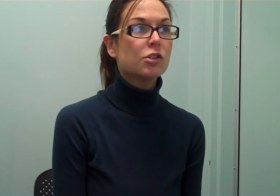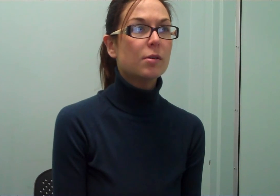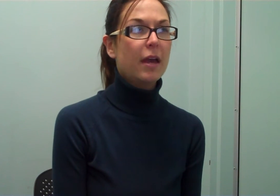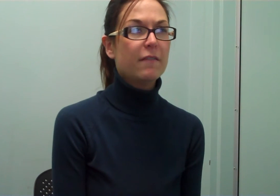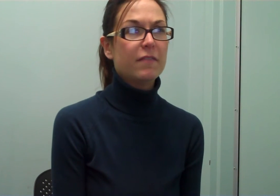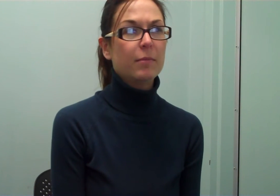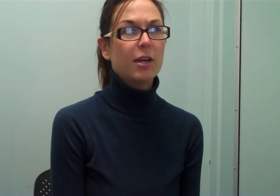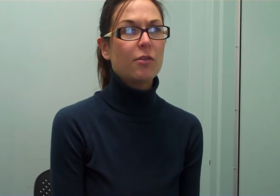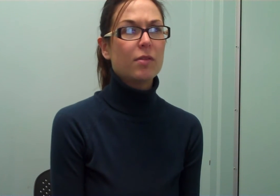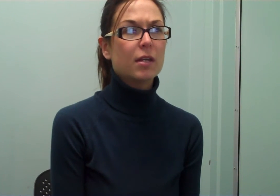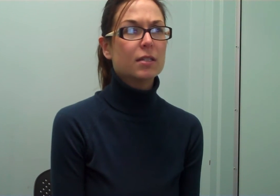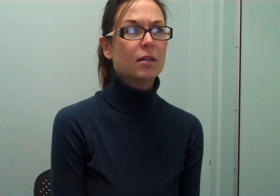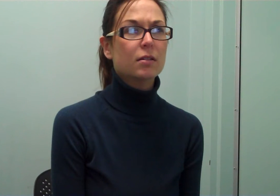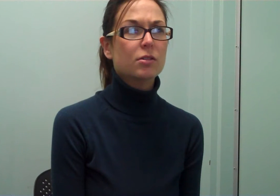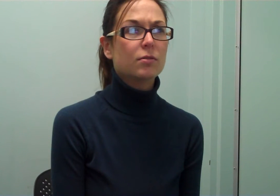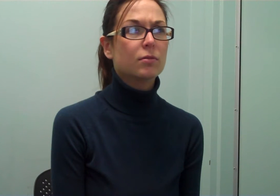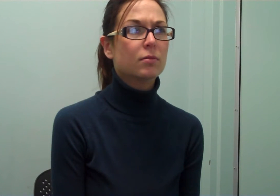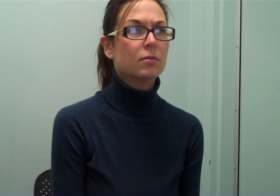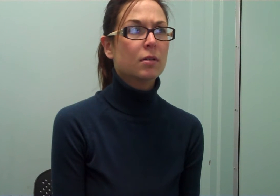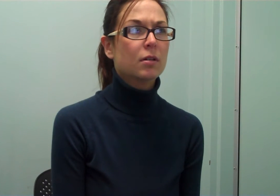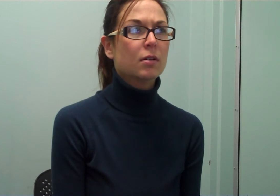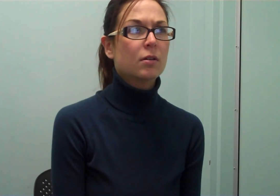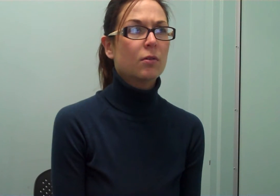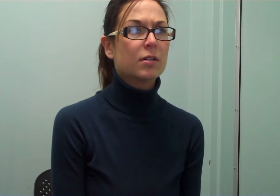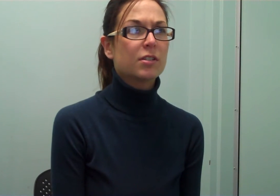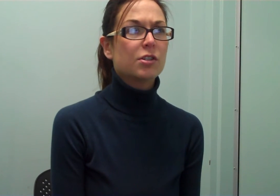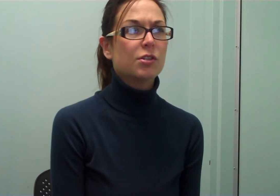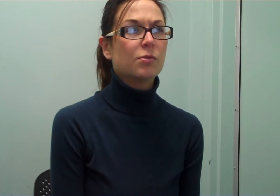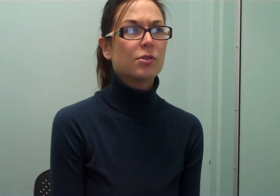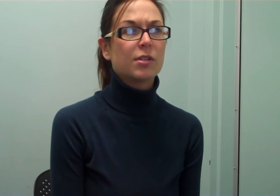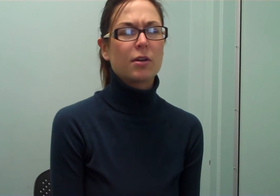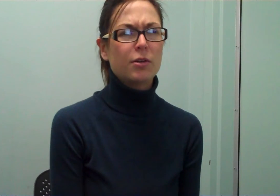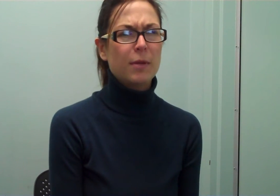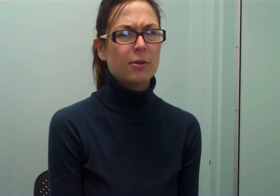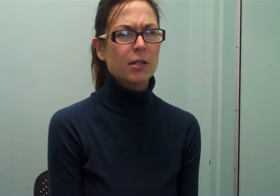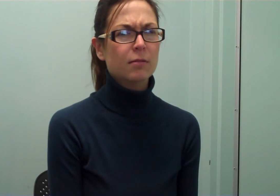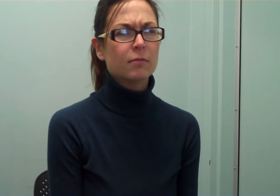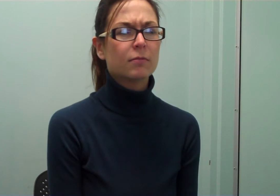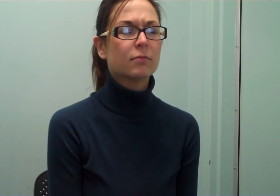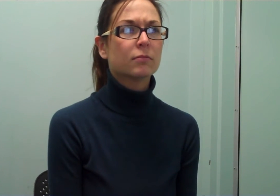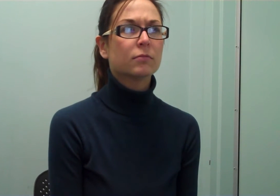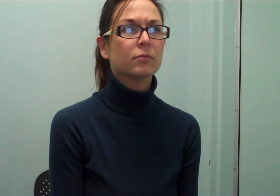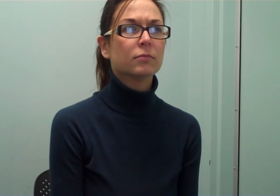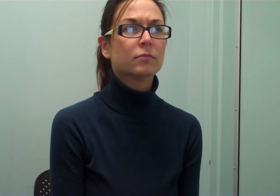Do you have family other than a son? Or is it just you and your son? Are you married?